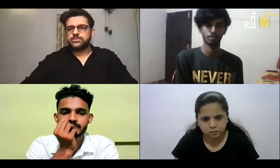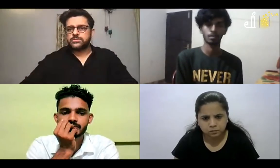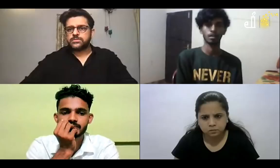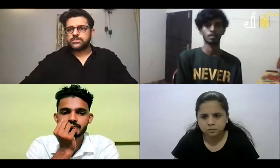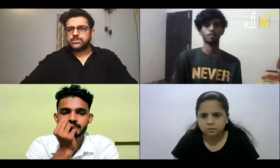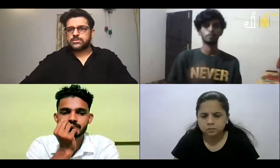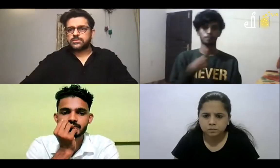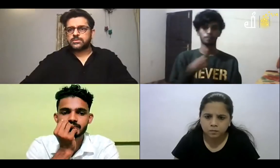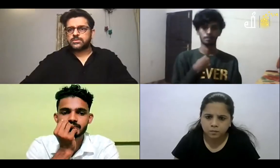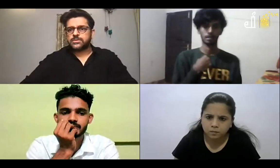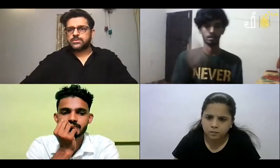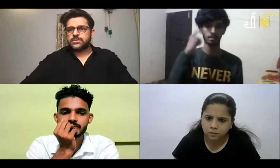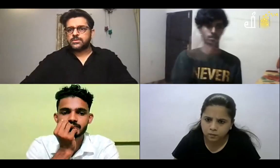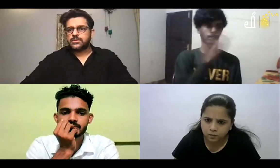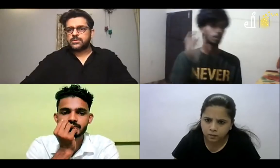as well?